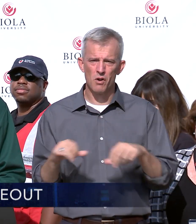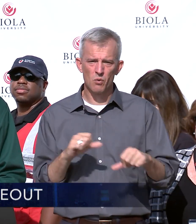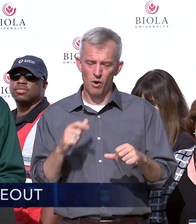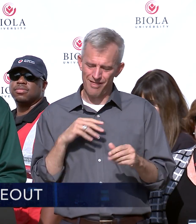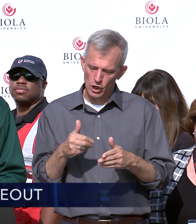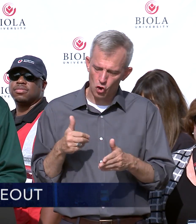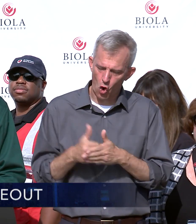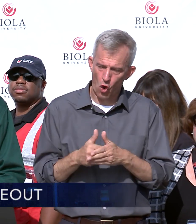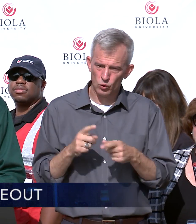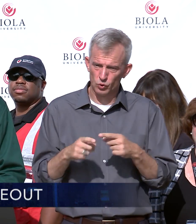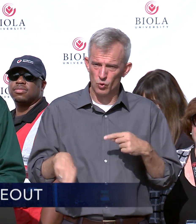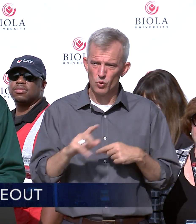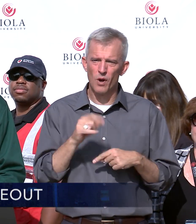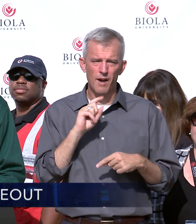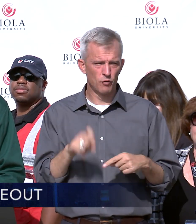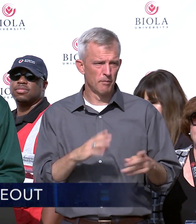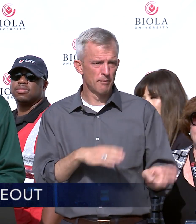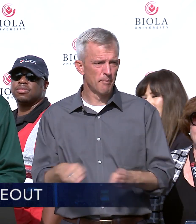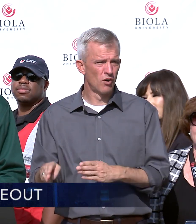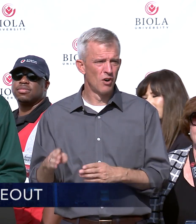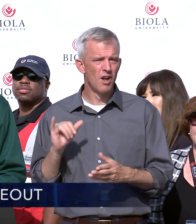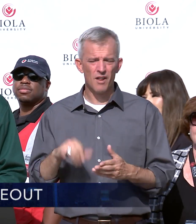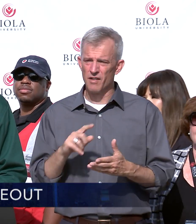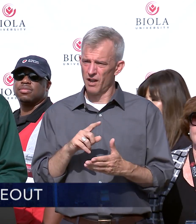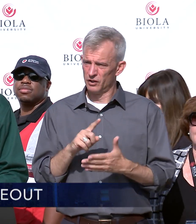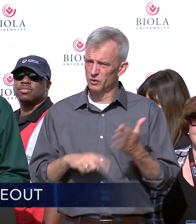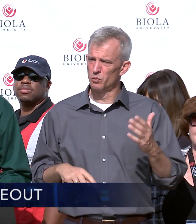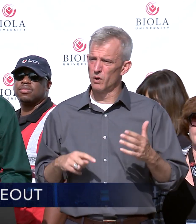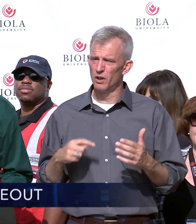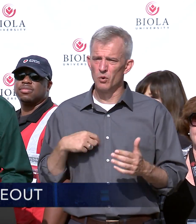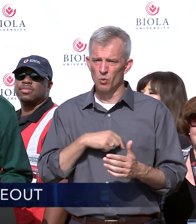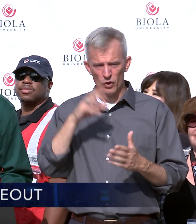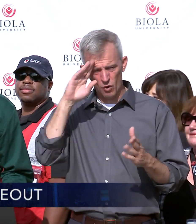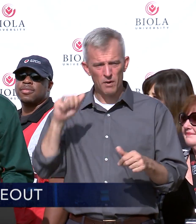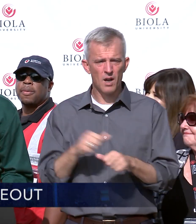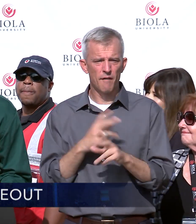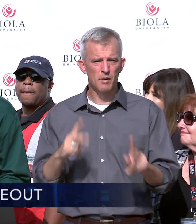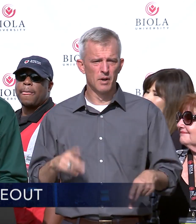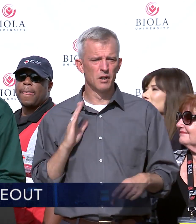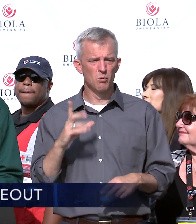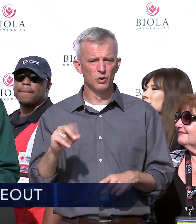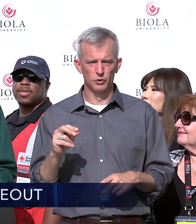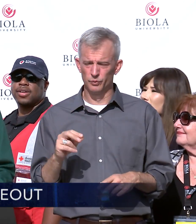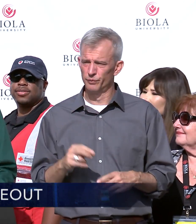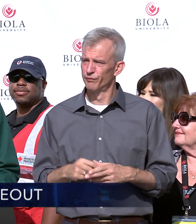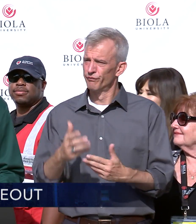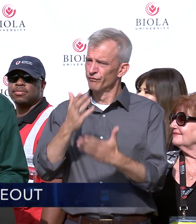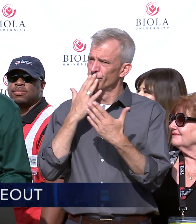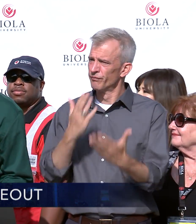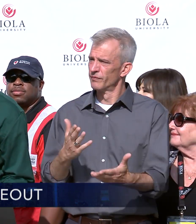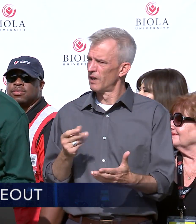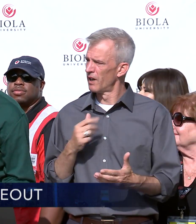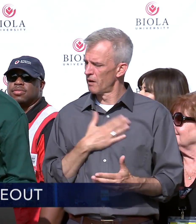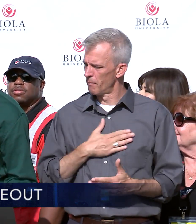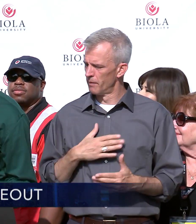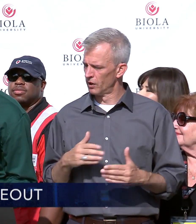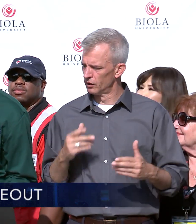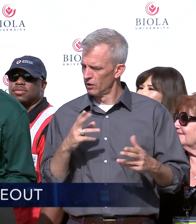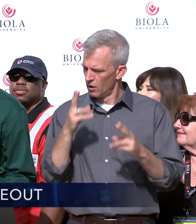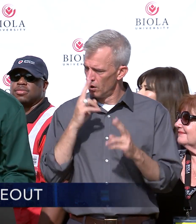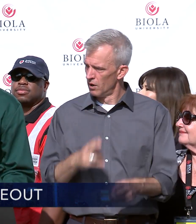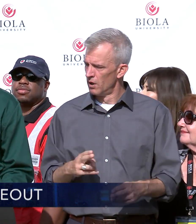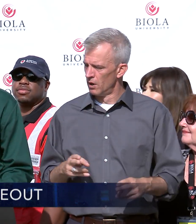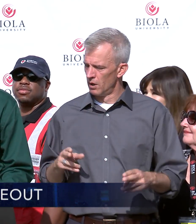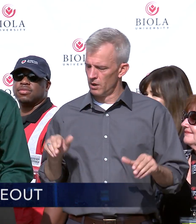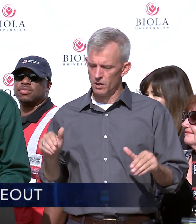what Biola University has done. That's what we hope everyone will do, and thank you very much. And now it's my pleasure and honor to